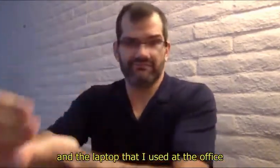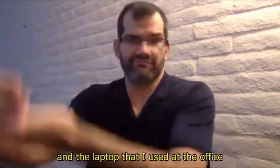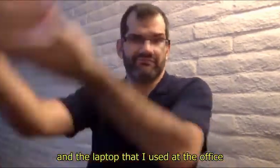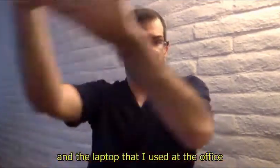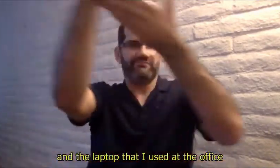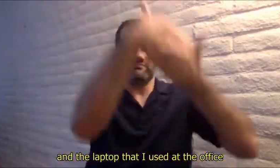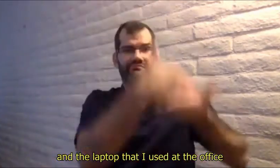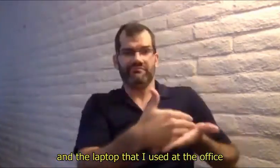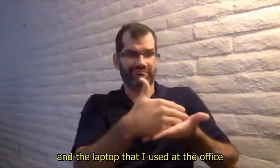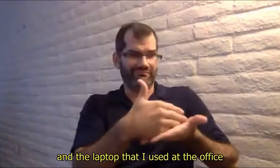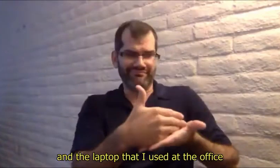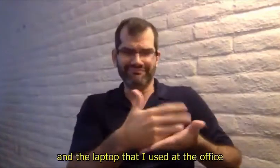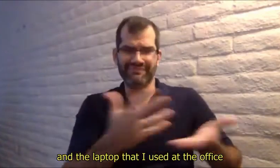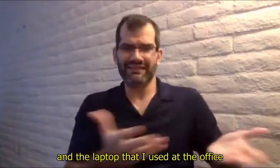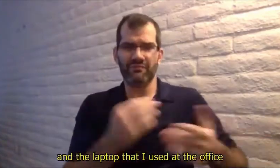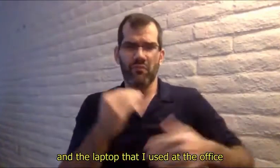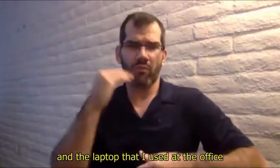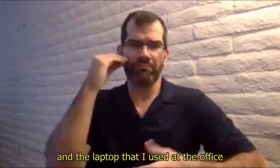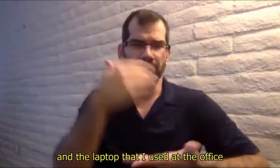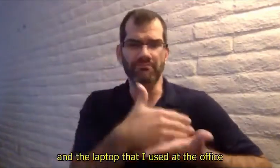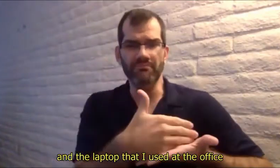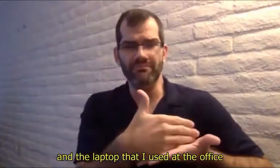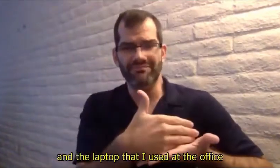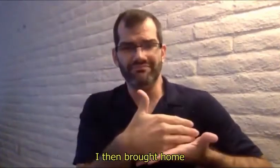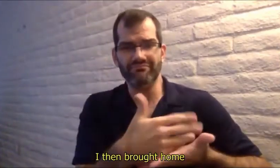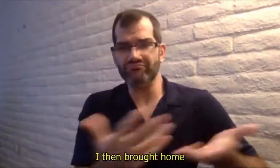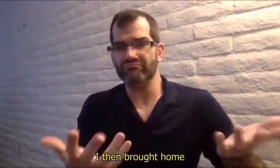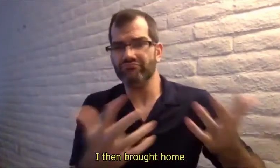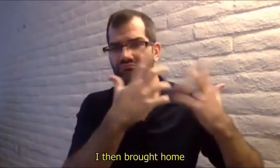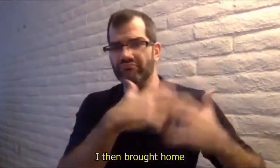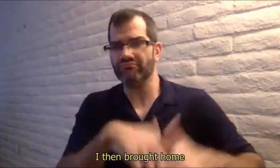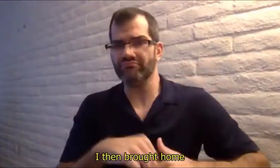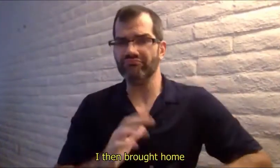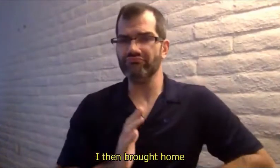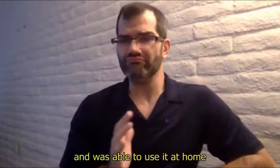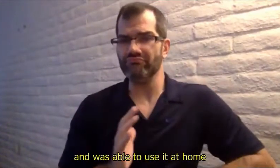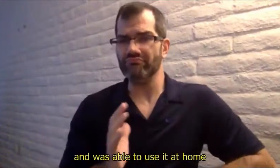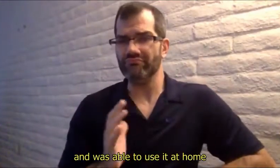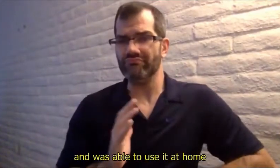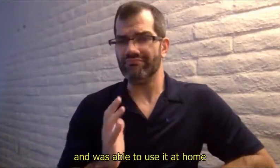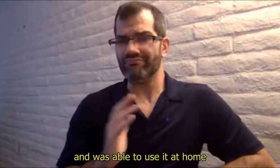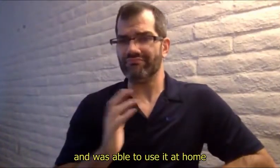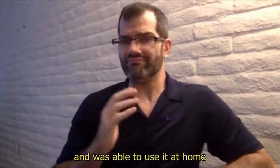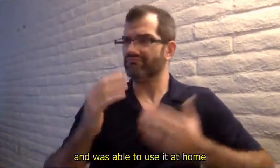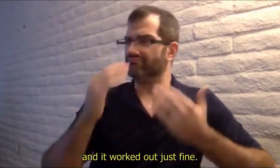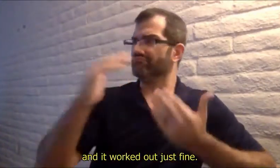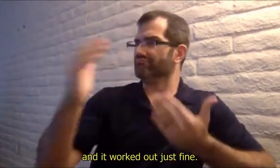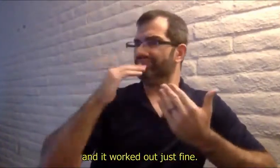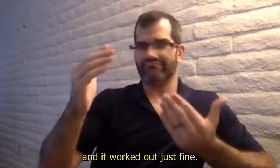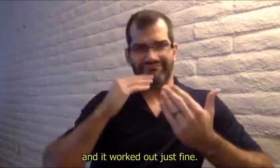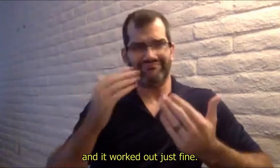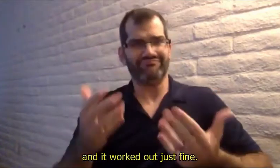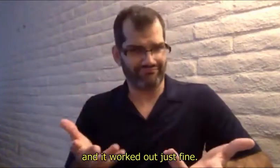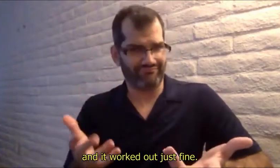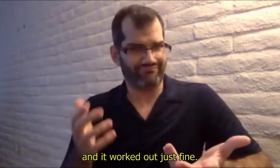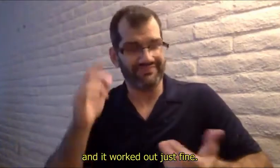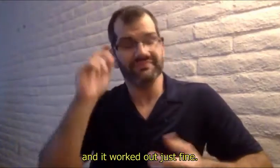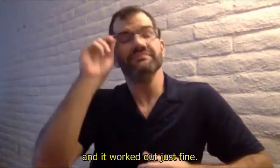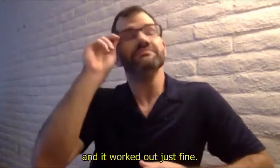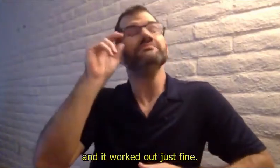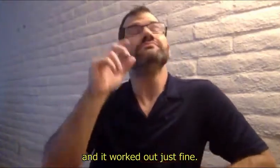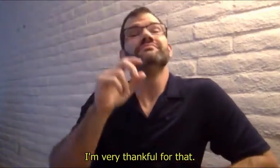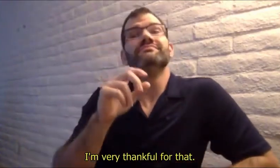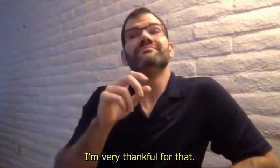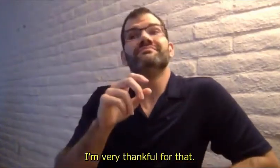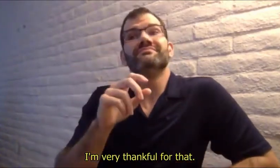And the laptop that I used in my office, I then brought home and was able to use it at home, and it worked out